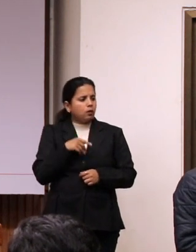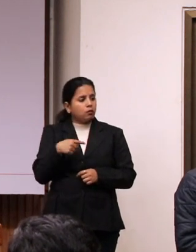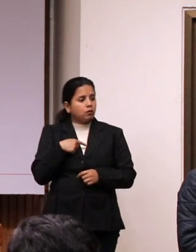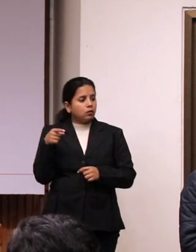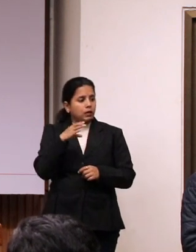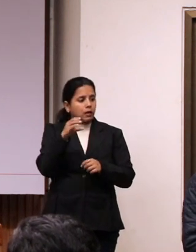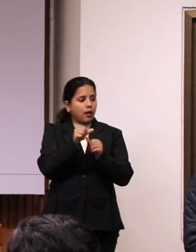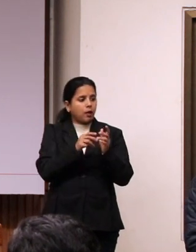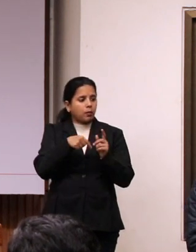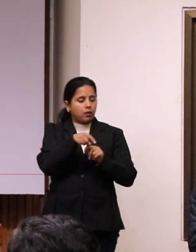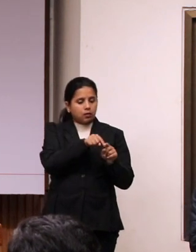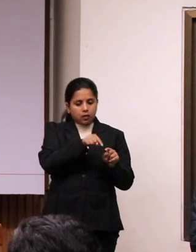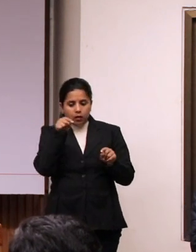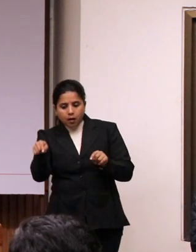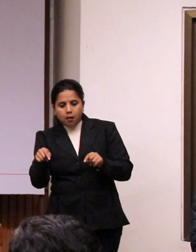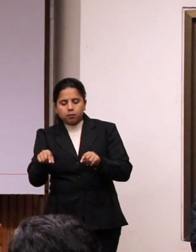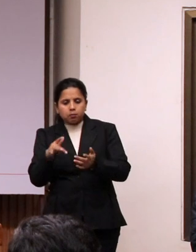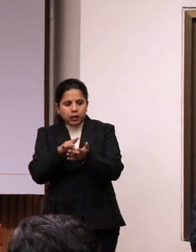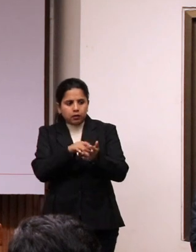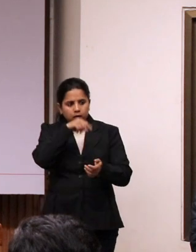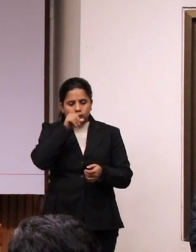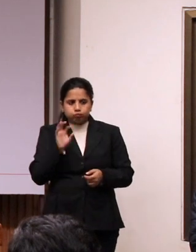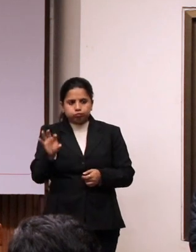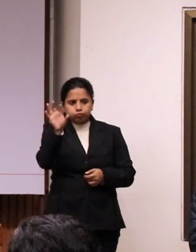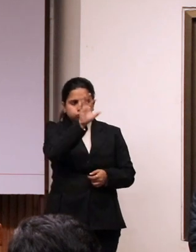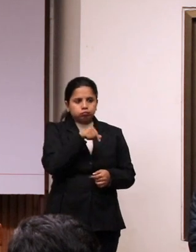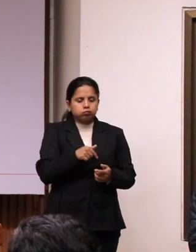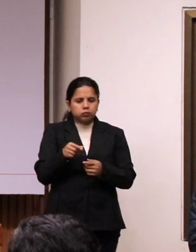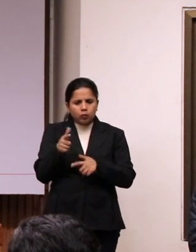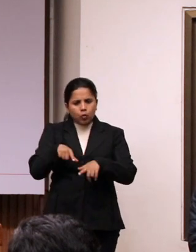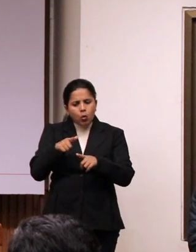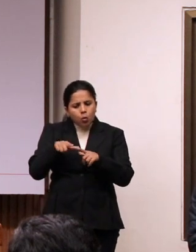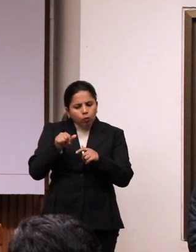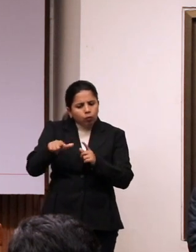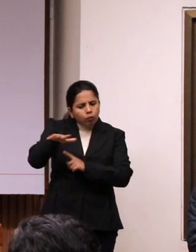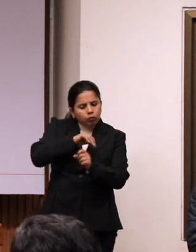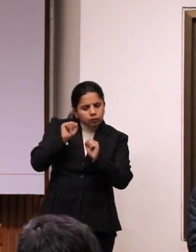a campa plantation to campa plantation in the country, learning about some of the local practices.